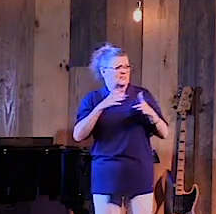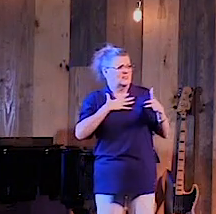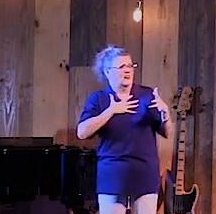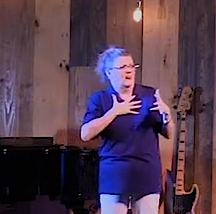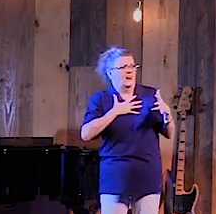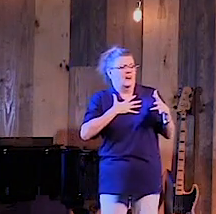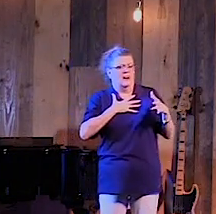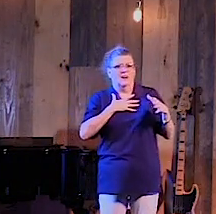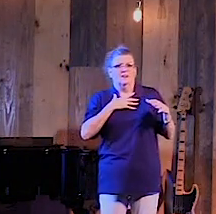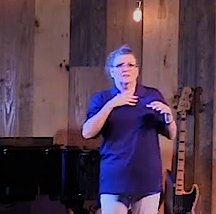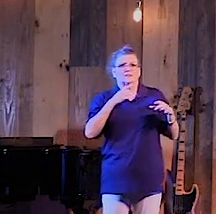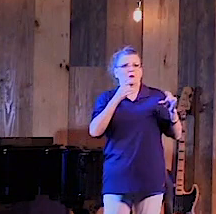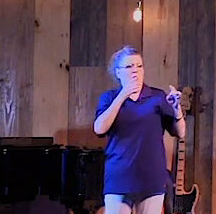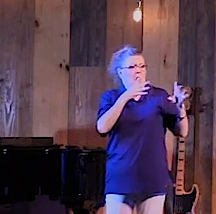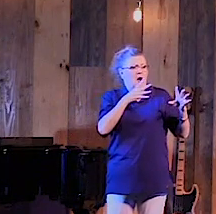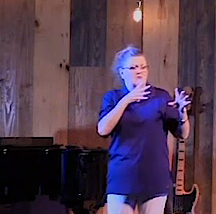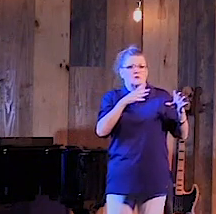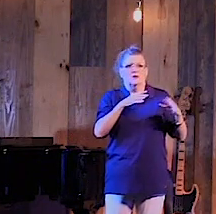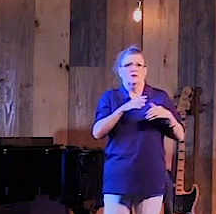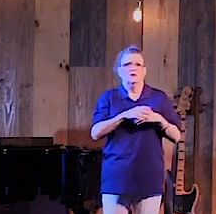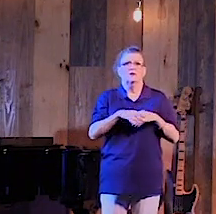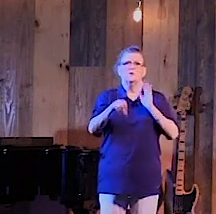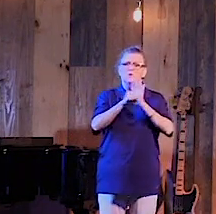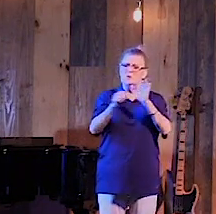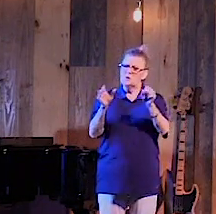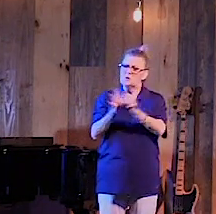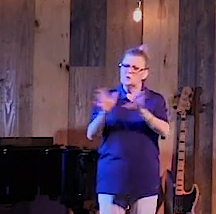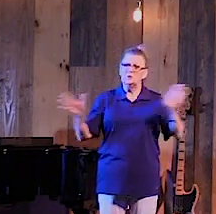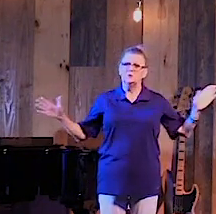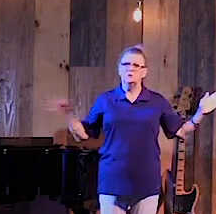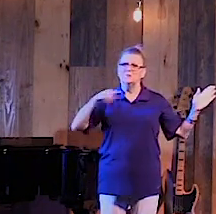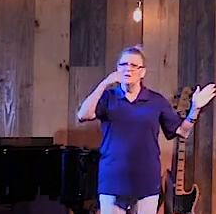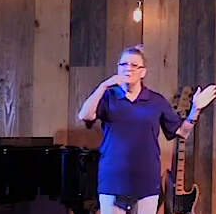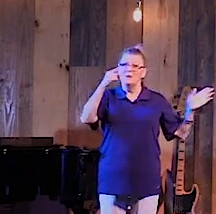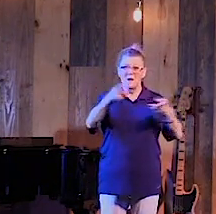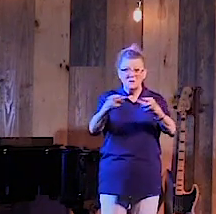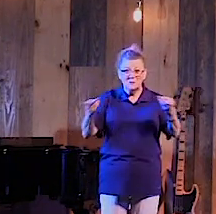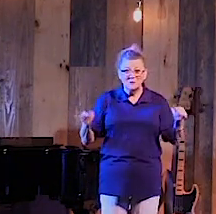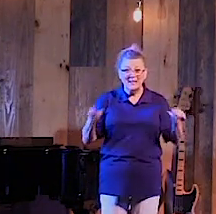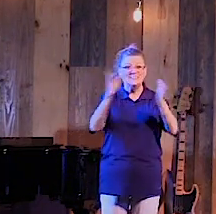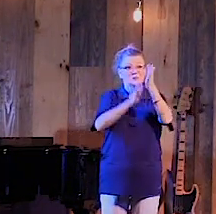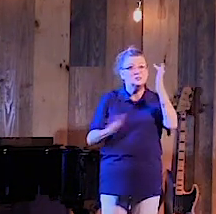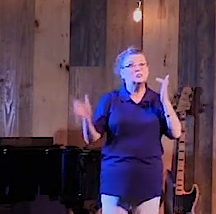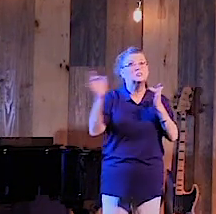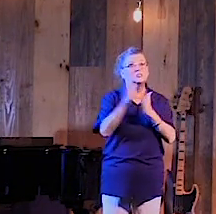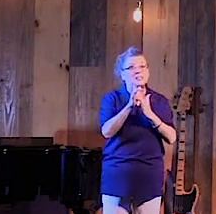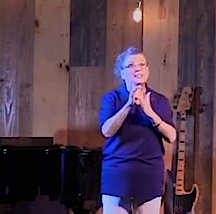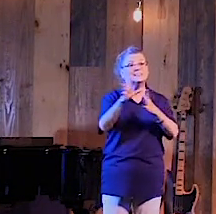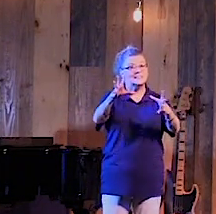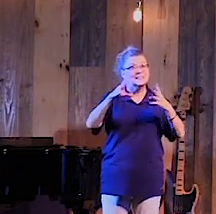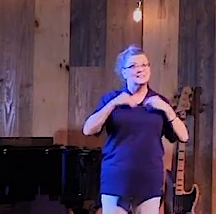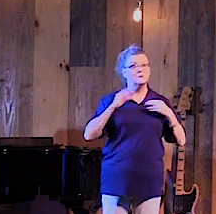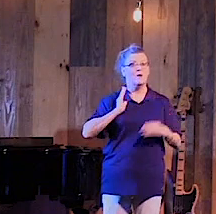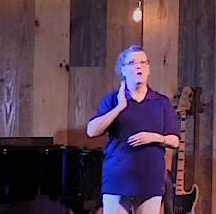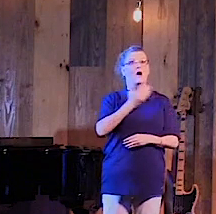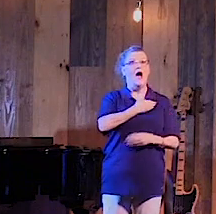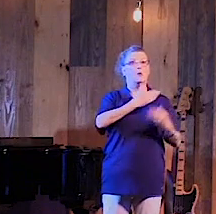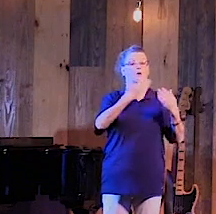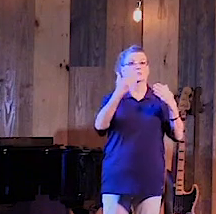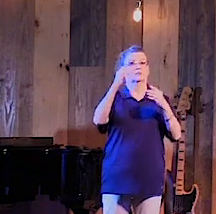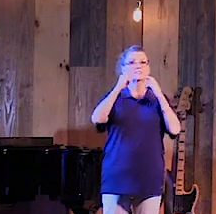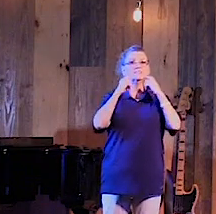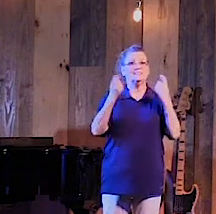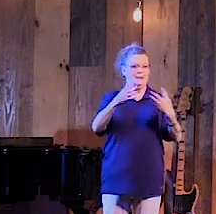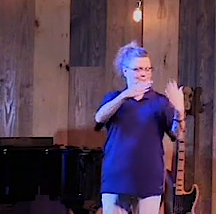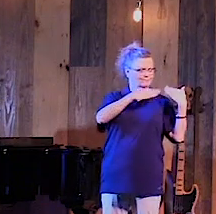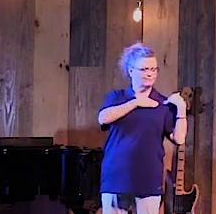men naked in a public place. And this was Jesus, and this is what happened to him to bear our sin and our shame. Do